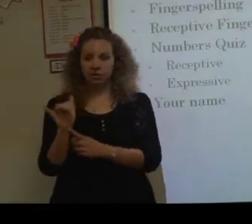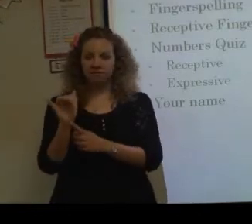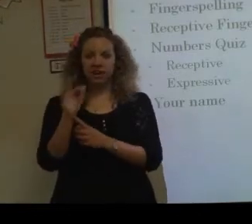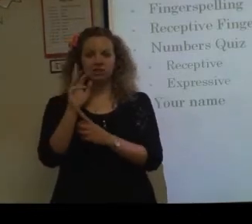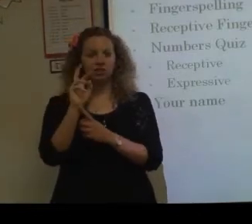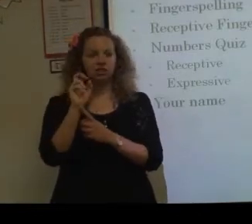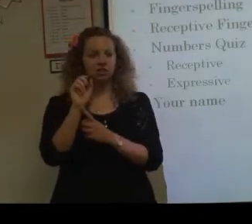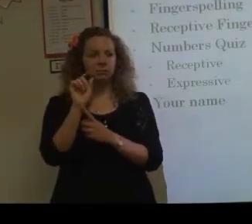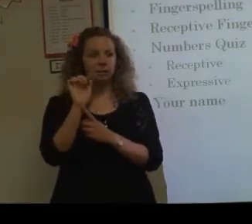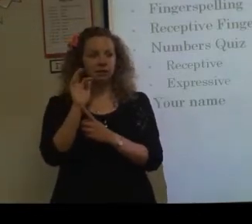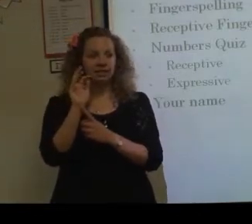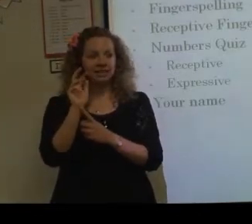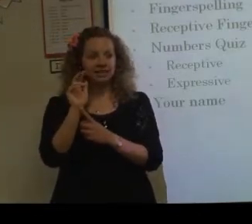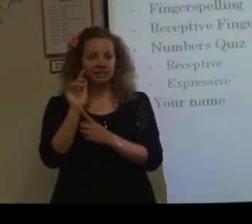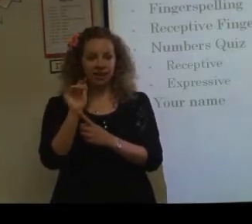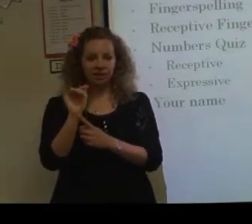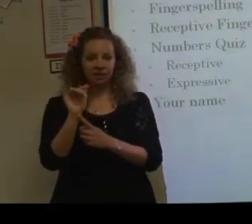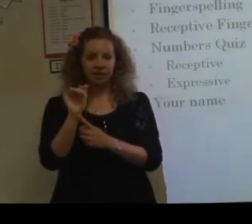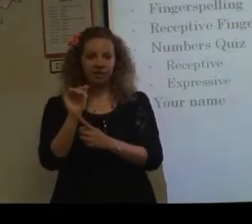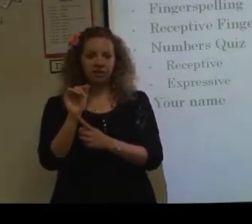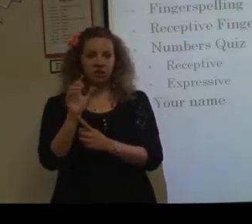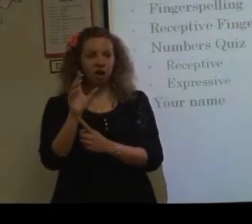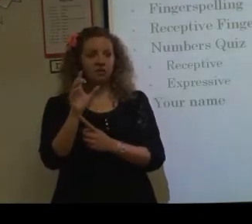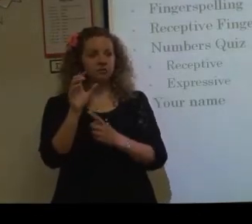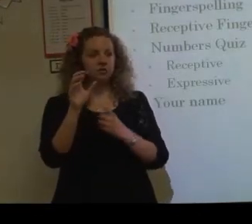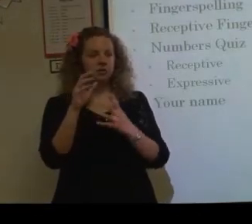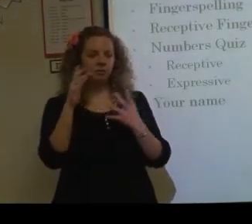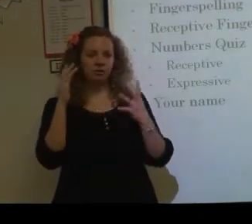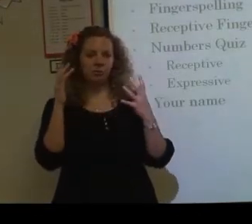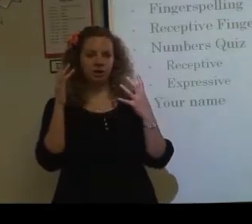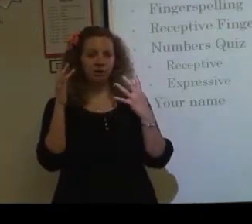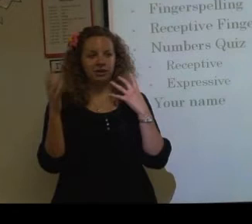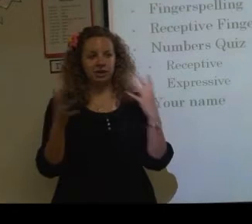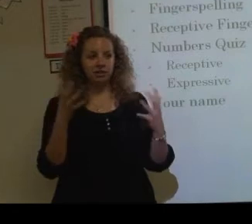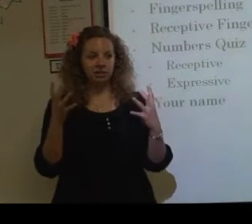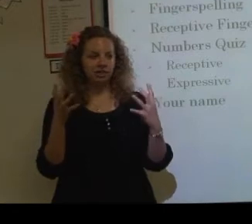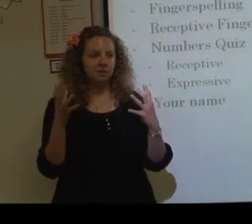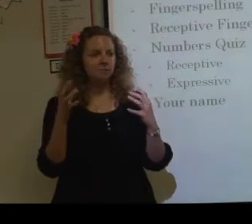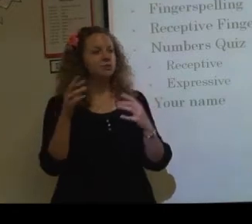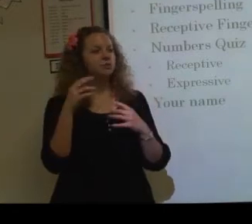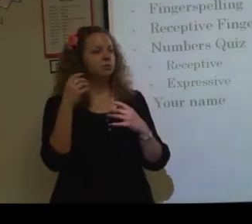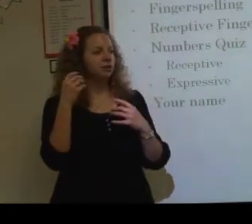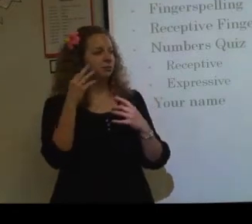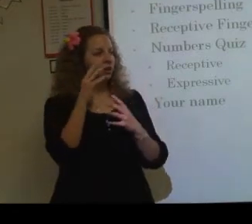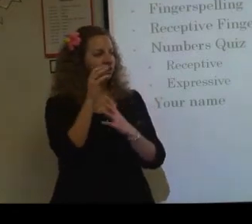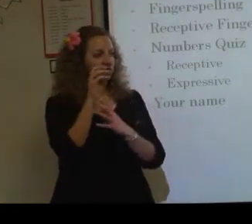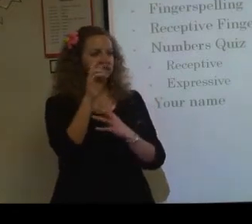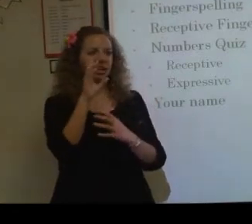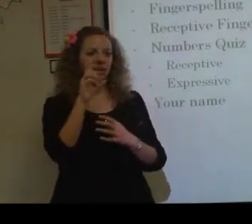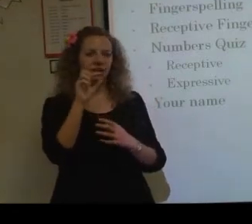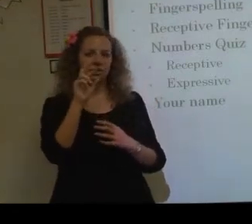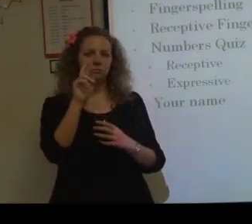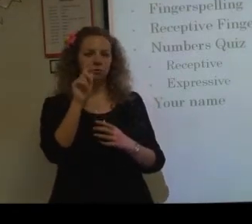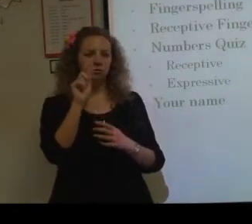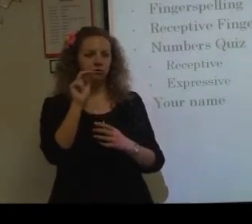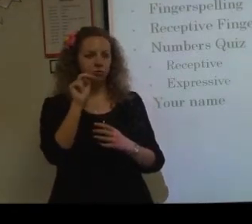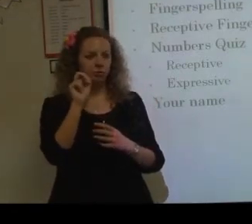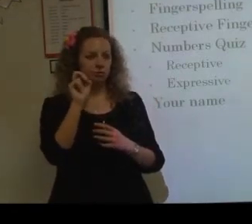get faster is just by blending it together. Not to the point where you can't understand it, but to the point where it's just like a smooth, fluid